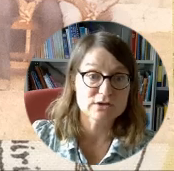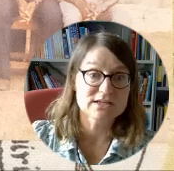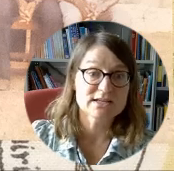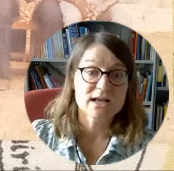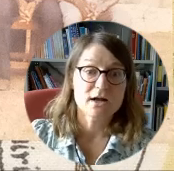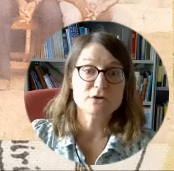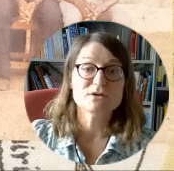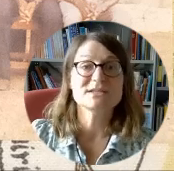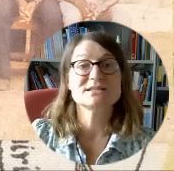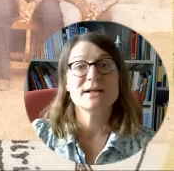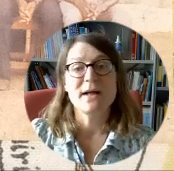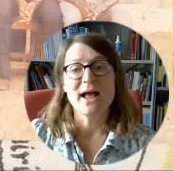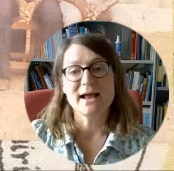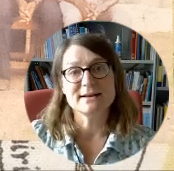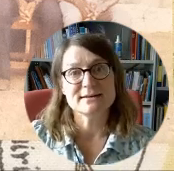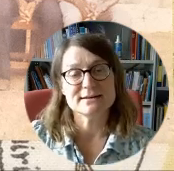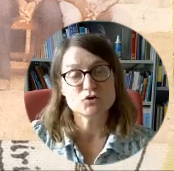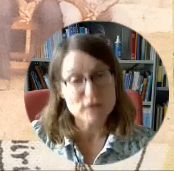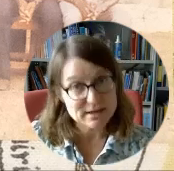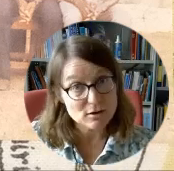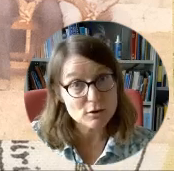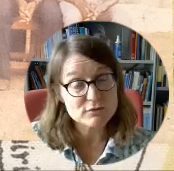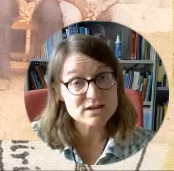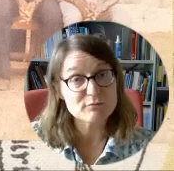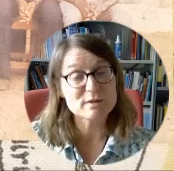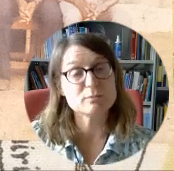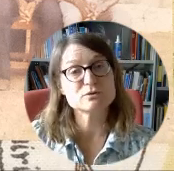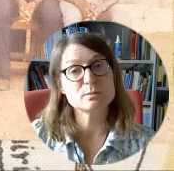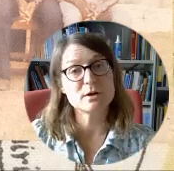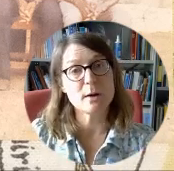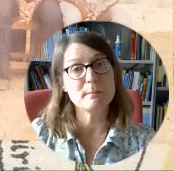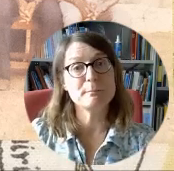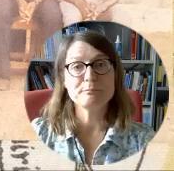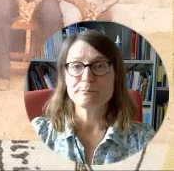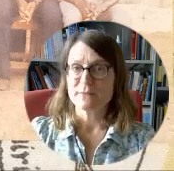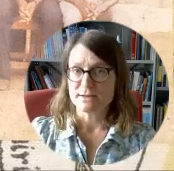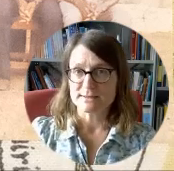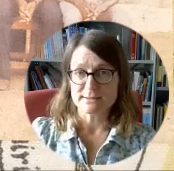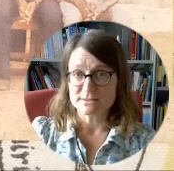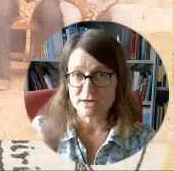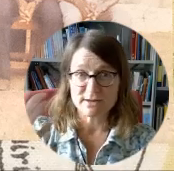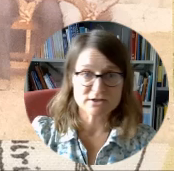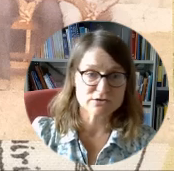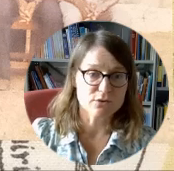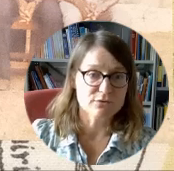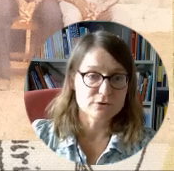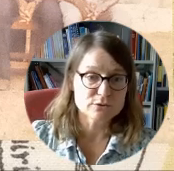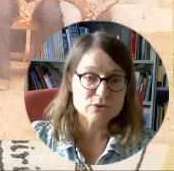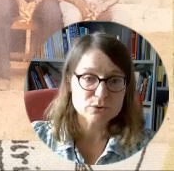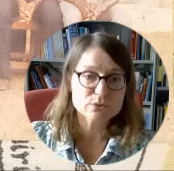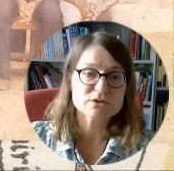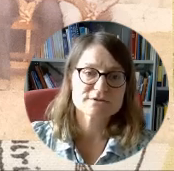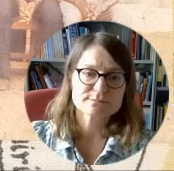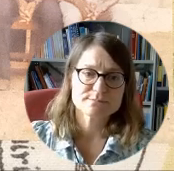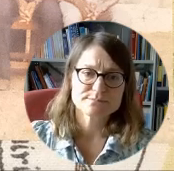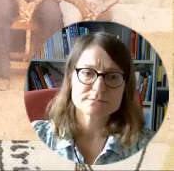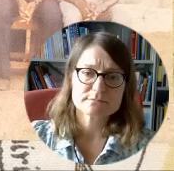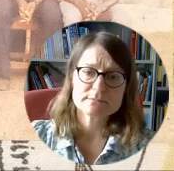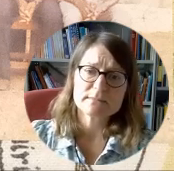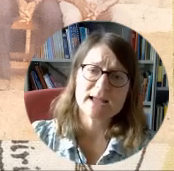of countries and trained a lot of deaf people to become directors of new